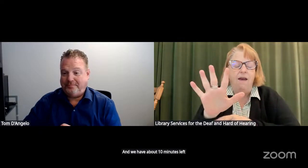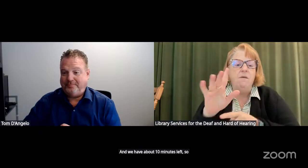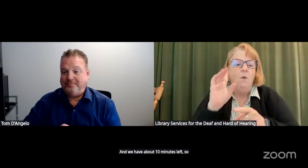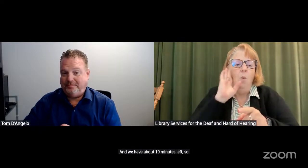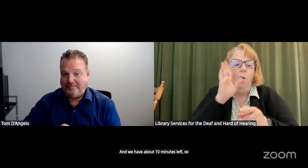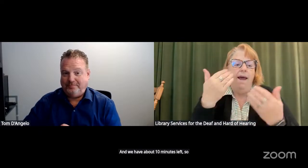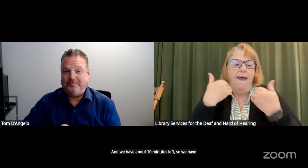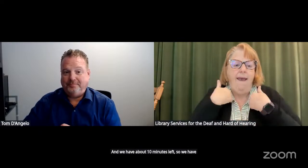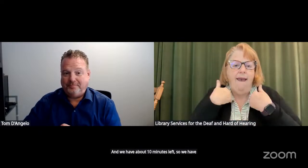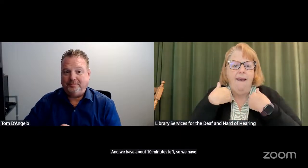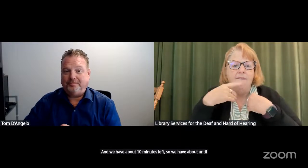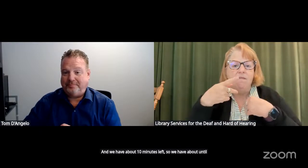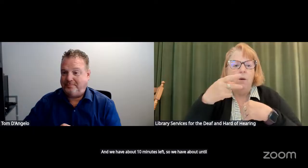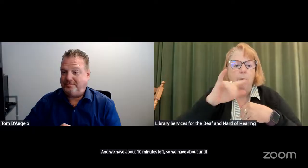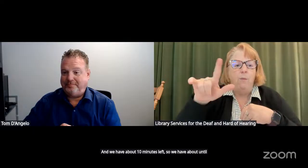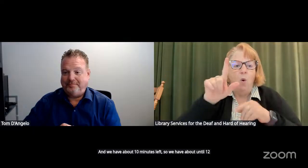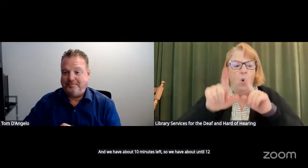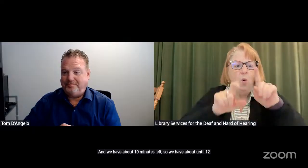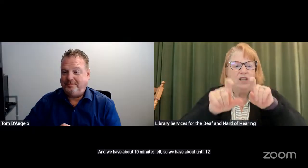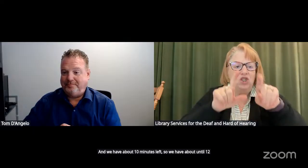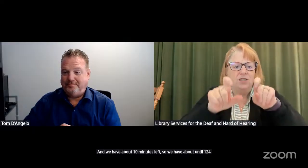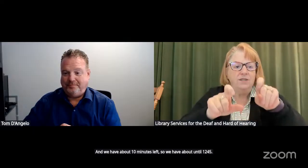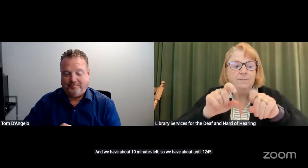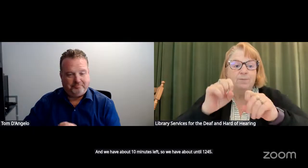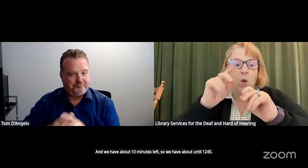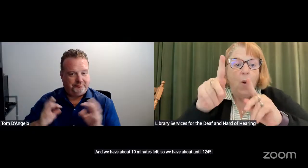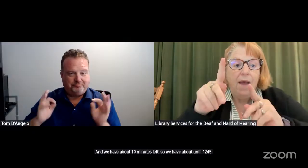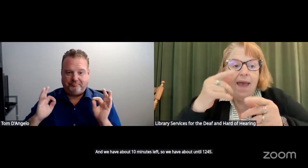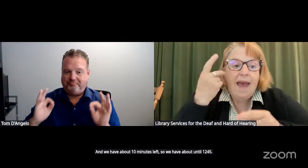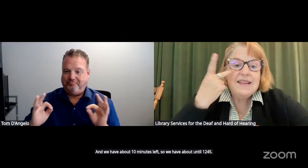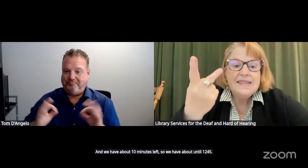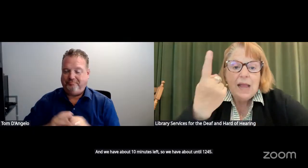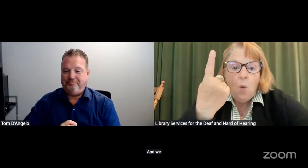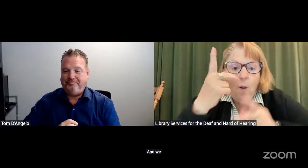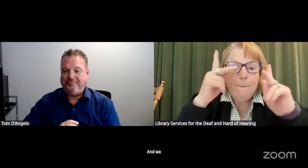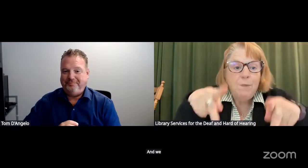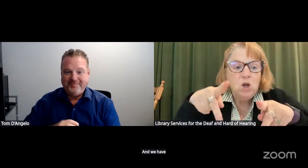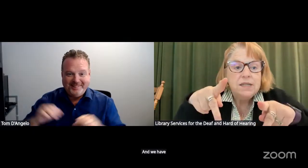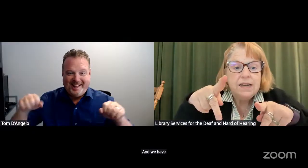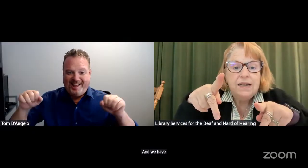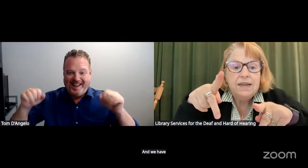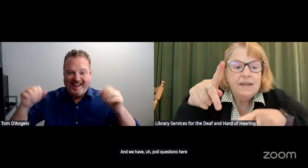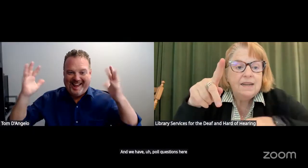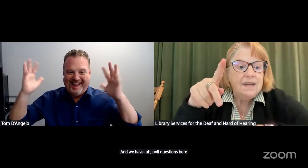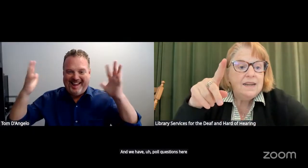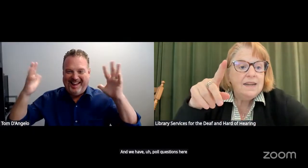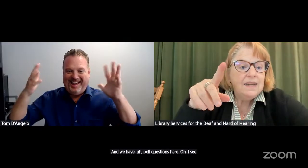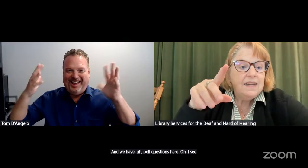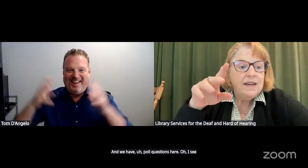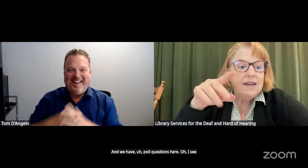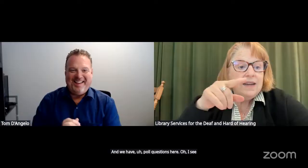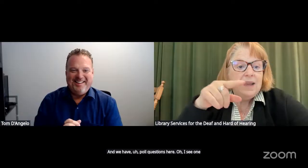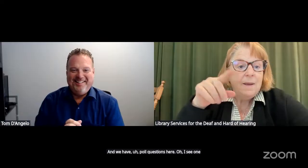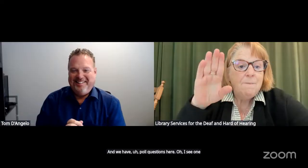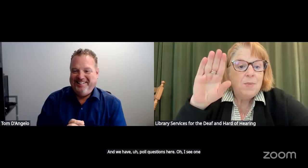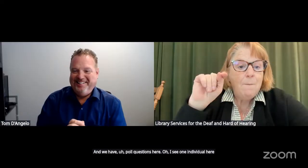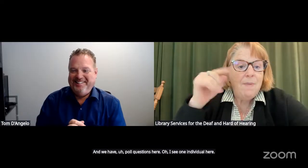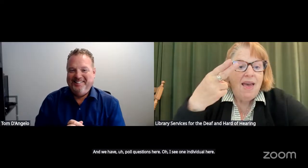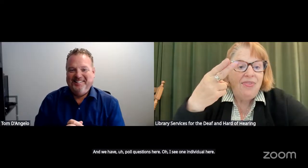So we have about until 12:45. And we have poll questions here. Oh, I see one individual